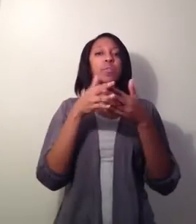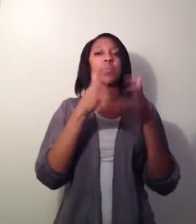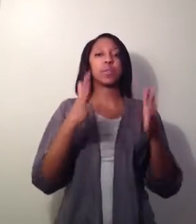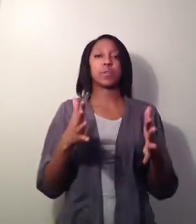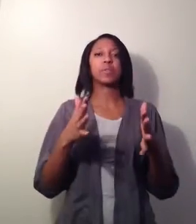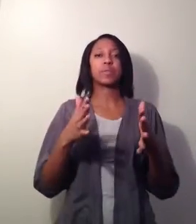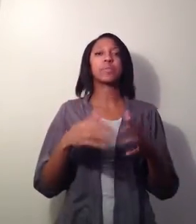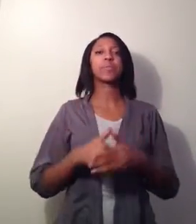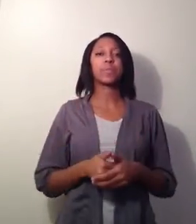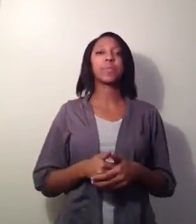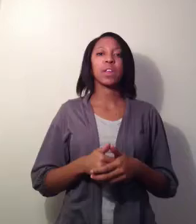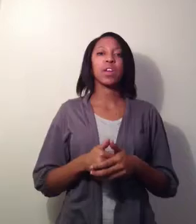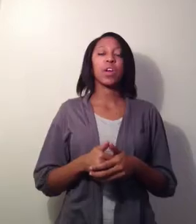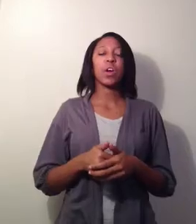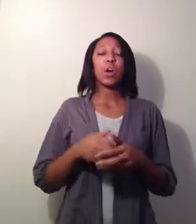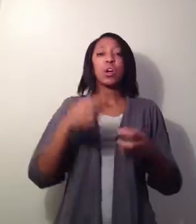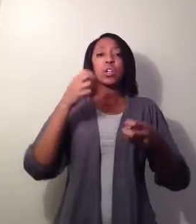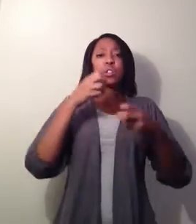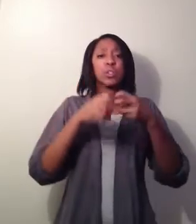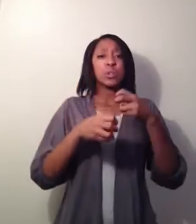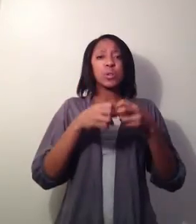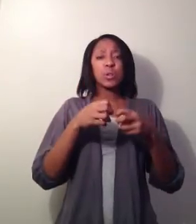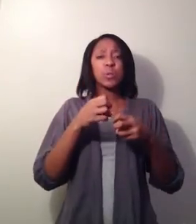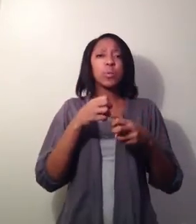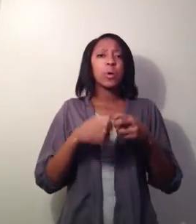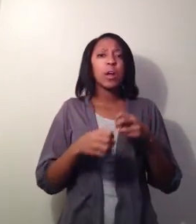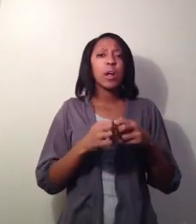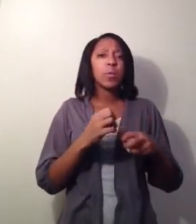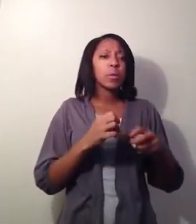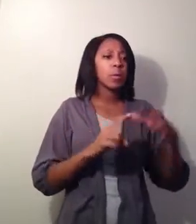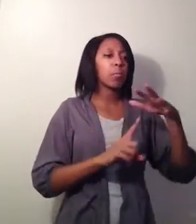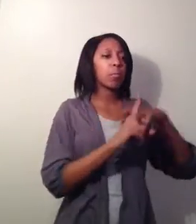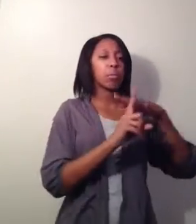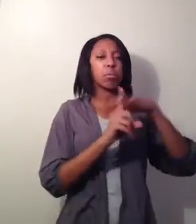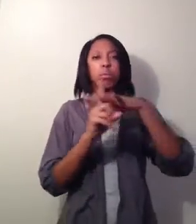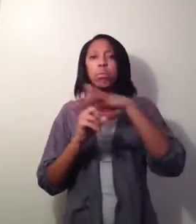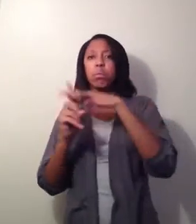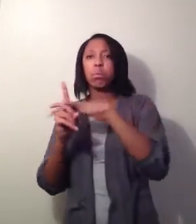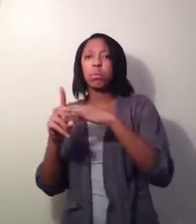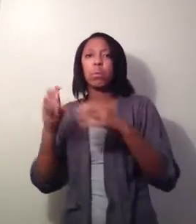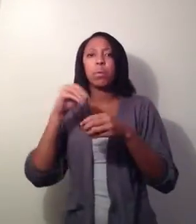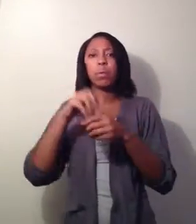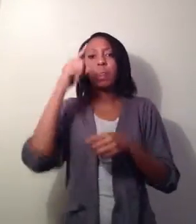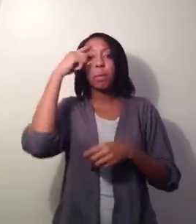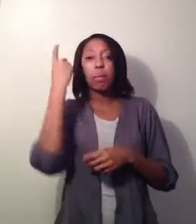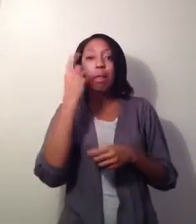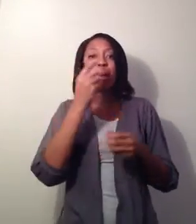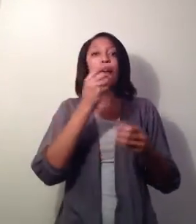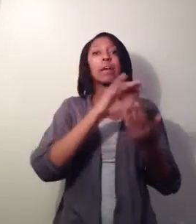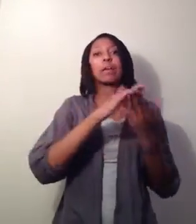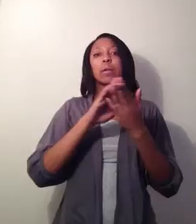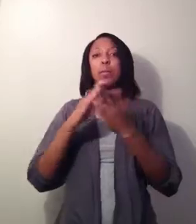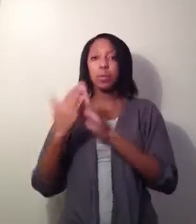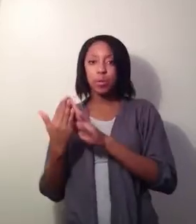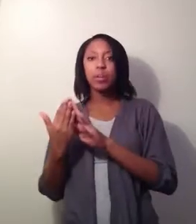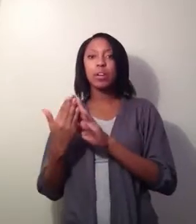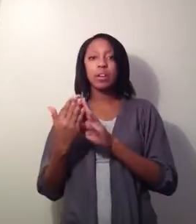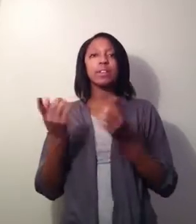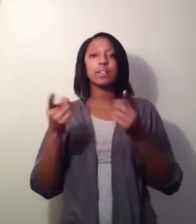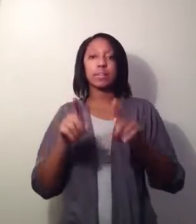black community is still very much around men, although women's infection rates are increasingly growing and they're making